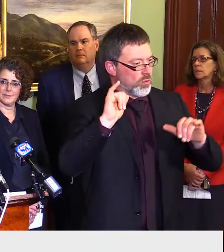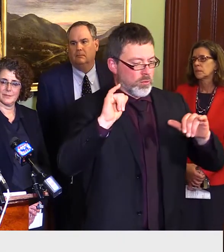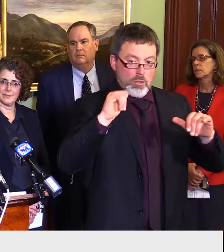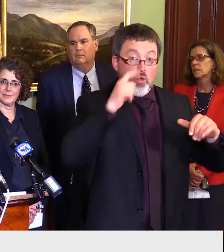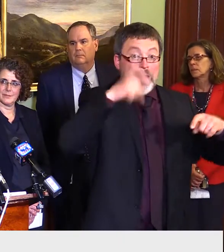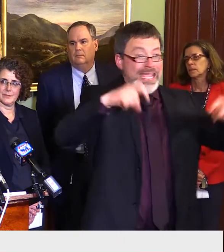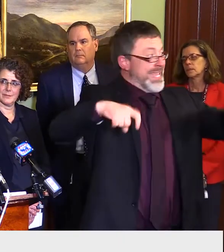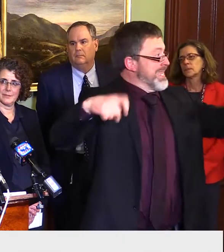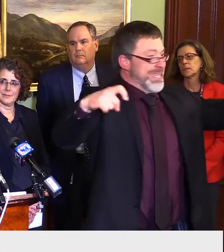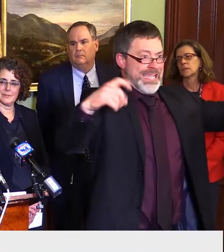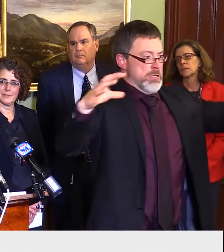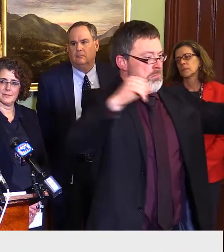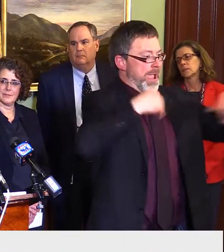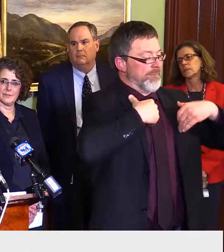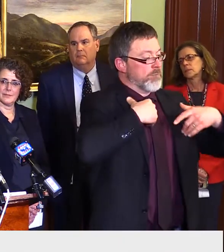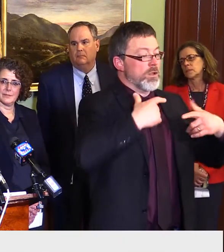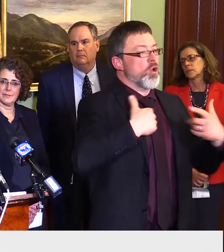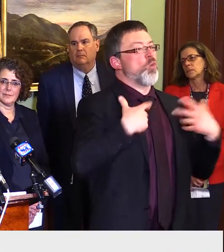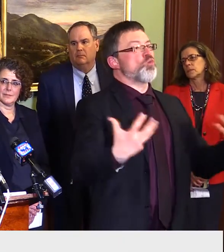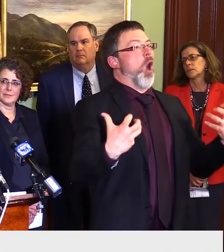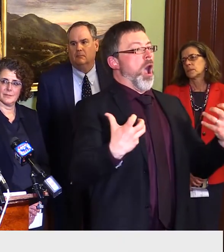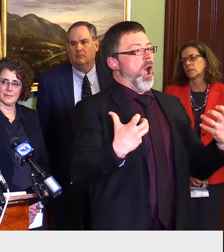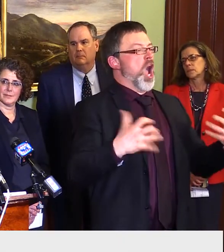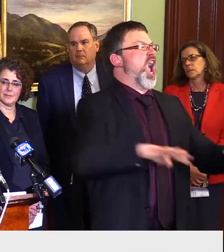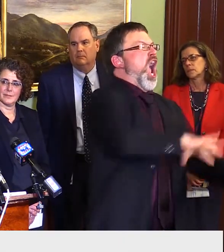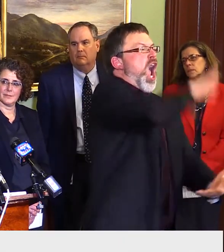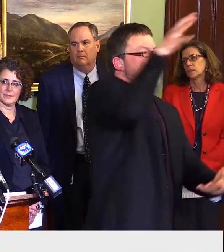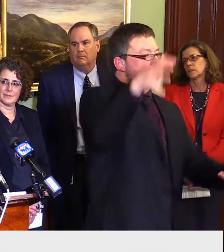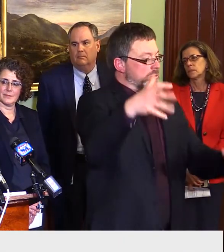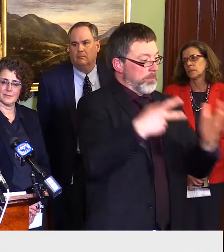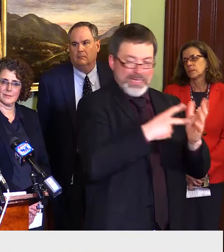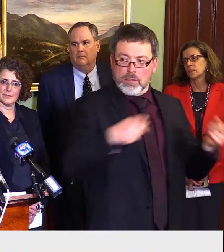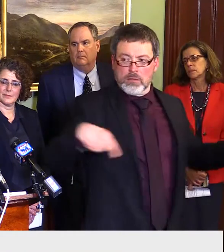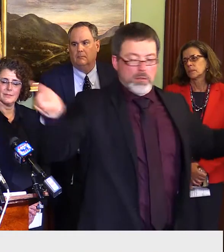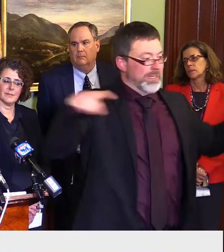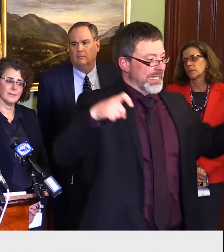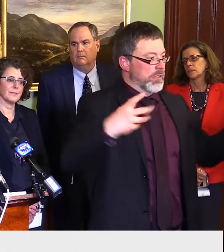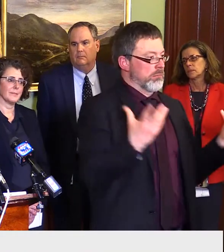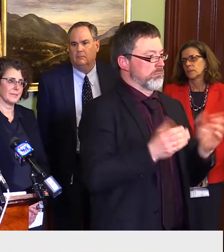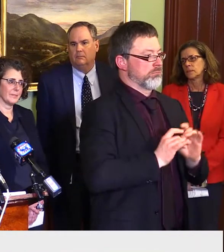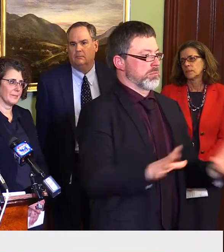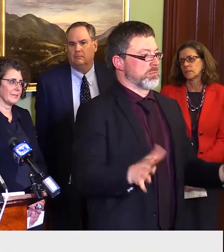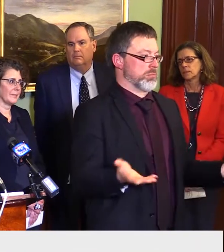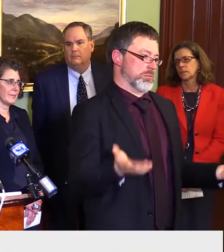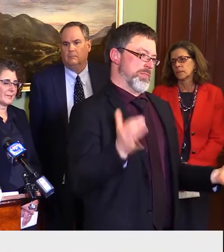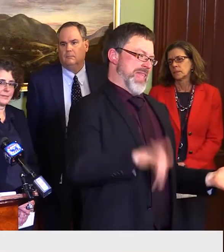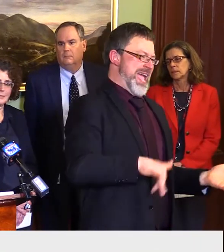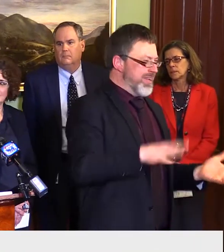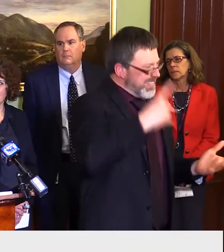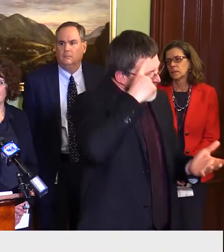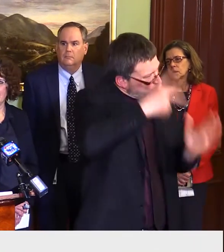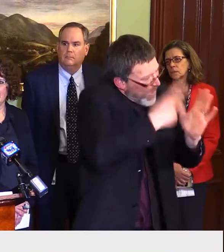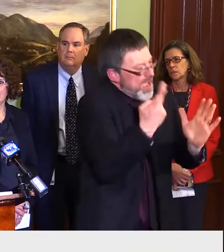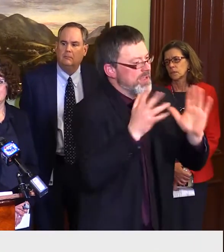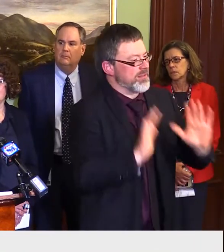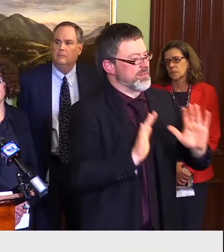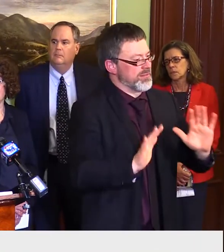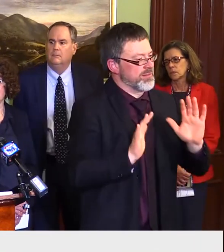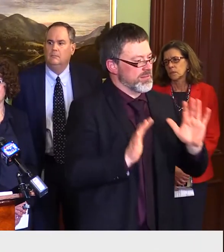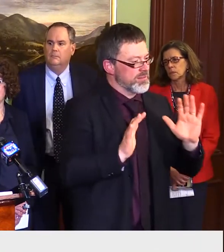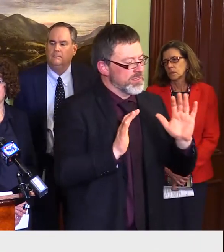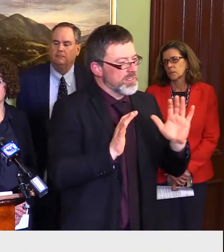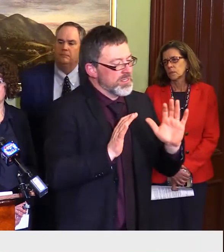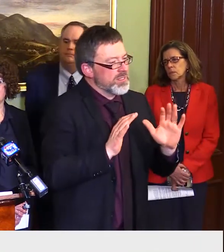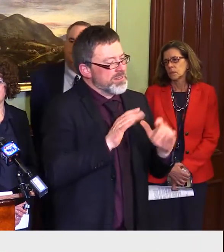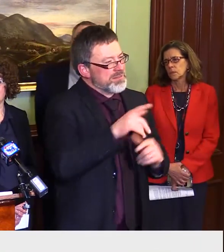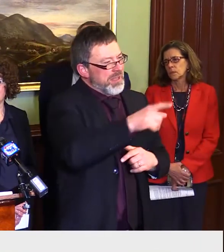unusual or this is not uncommon across the country. We're seeing it everywhere. At what point are state agencies and